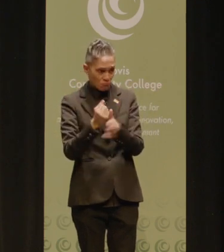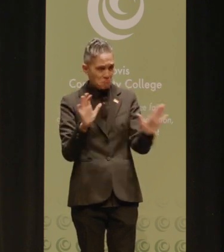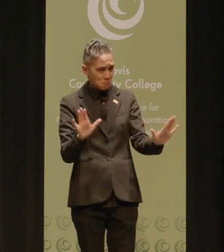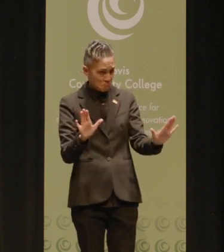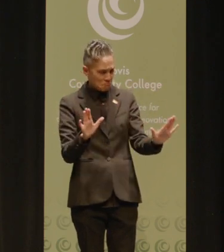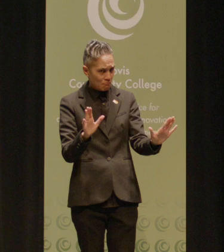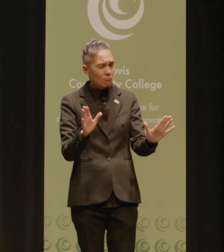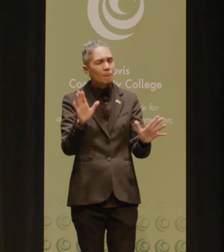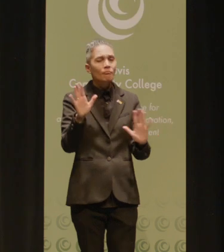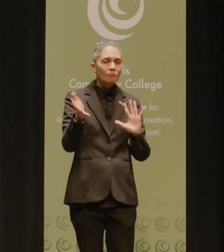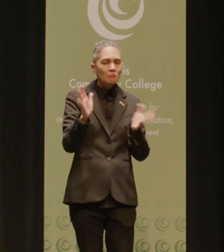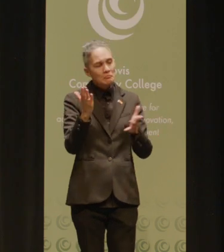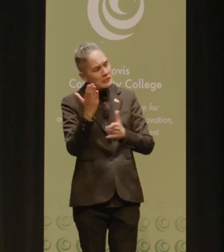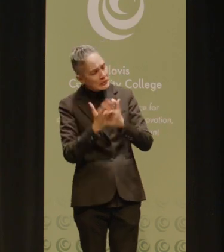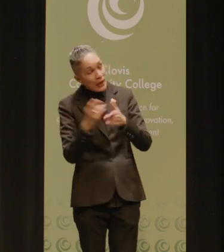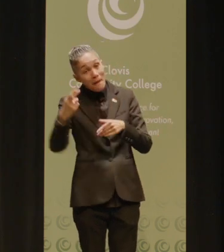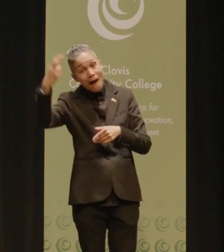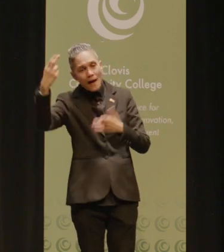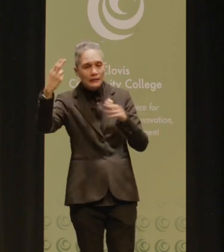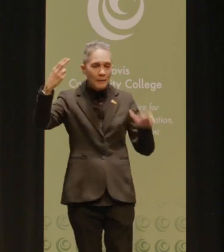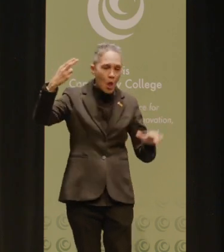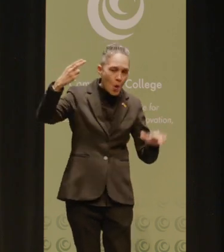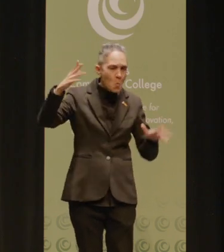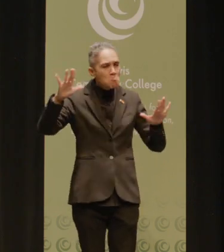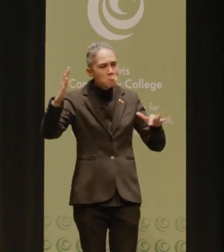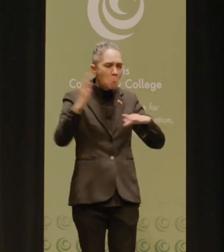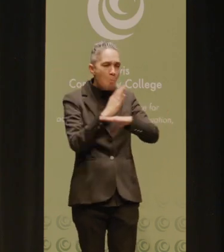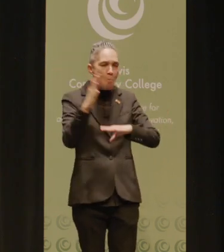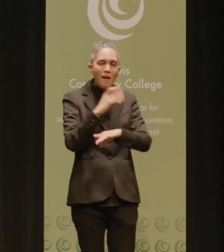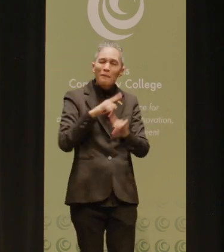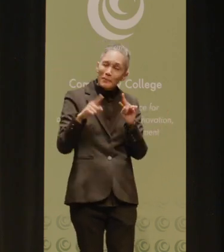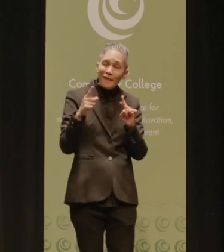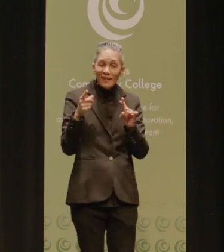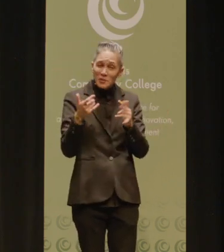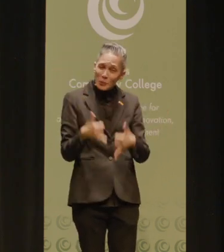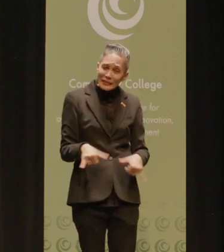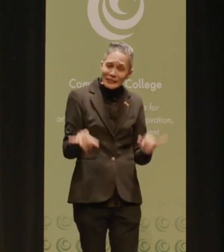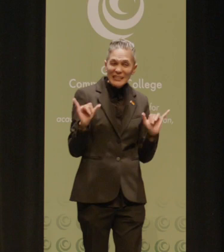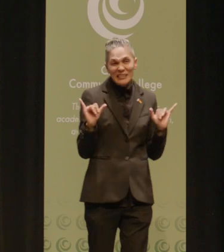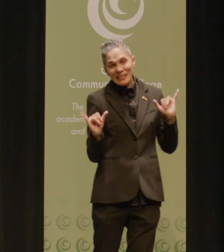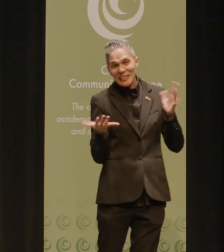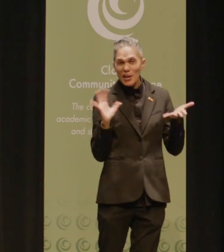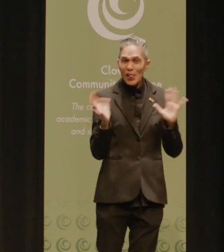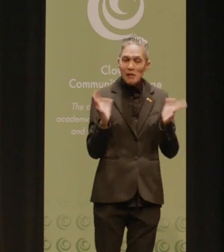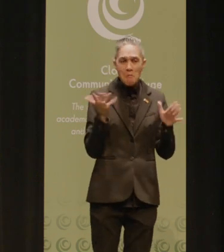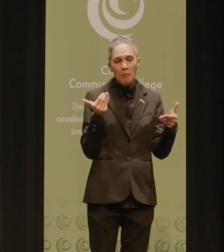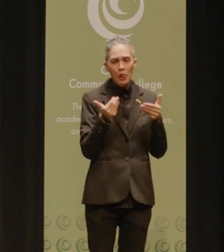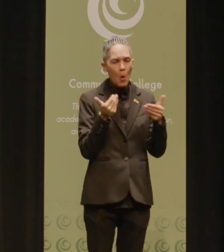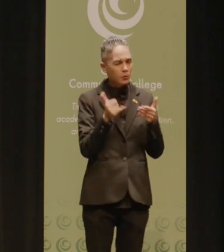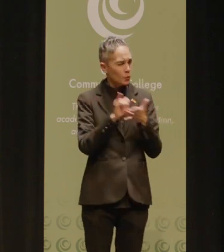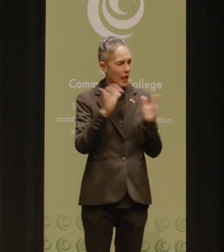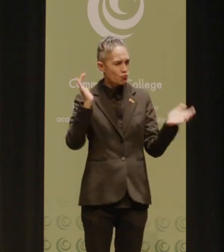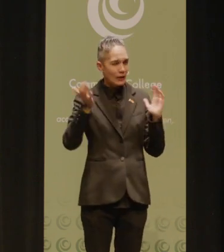that some are a little bit higher, some are a little bit lower, but we're still pretty close to that